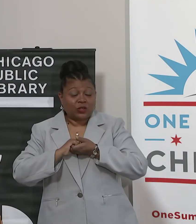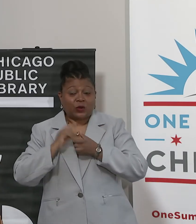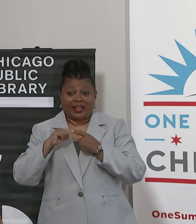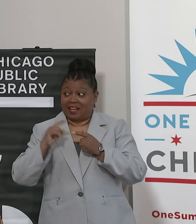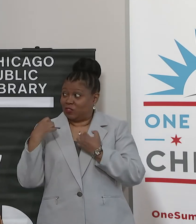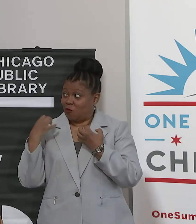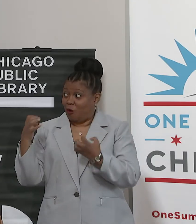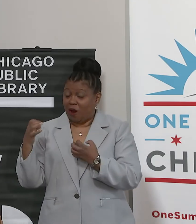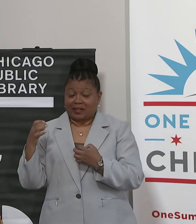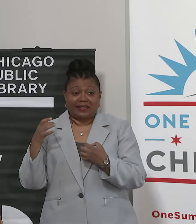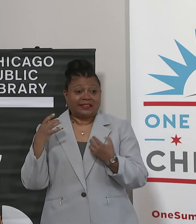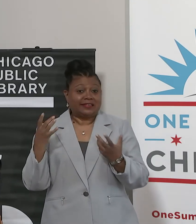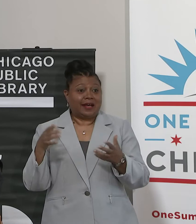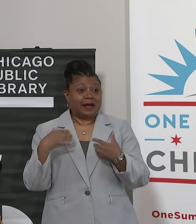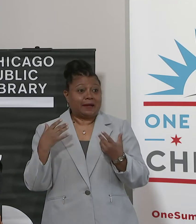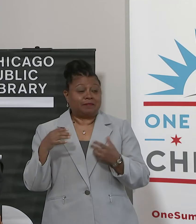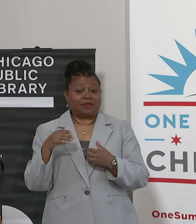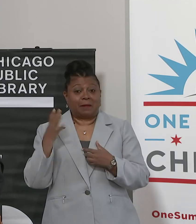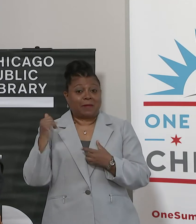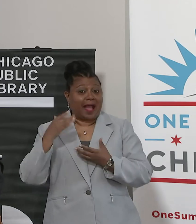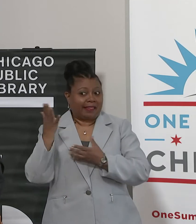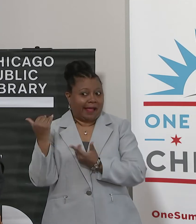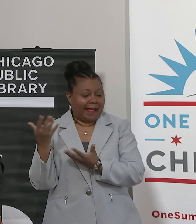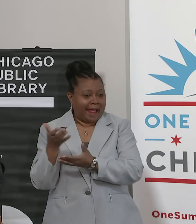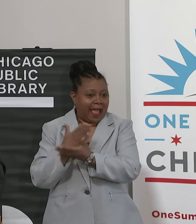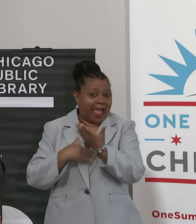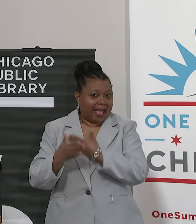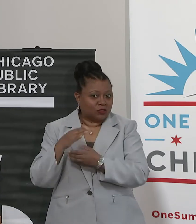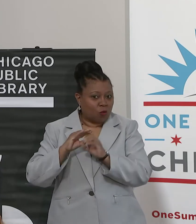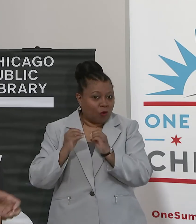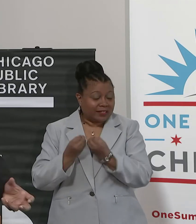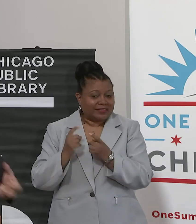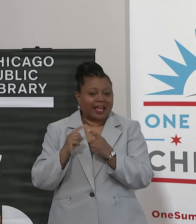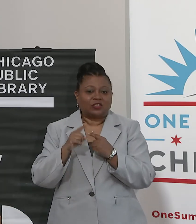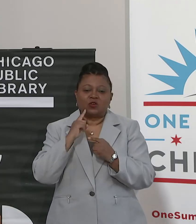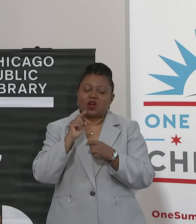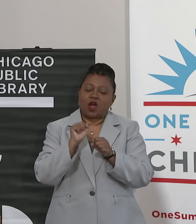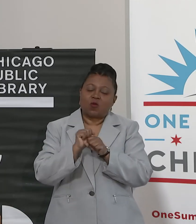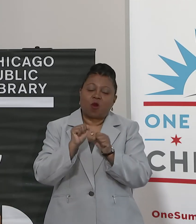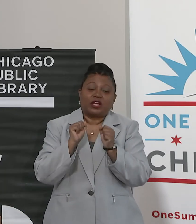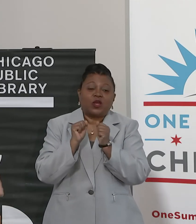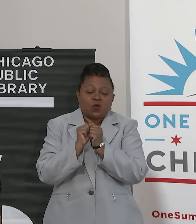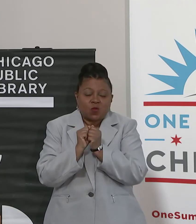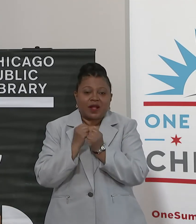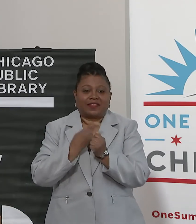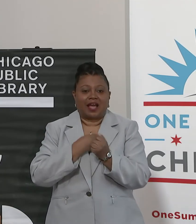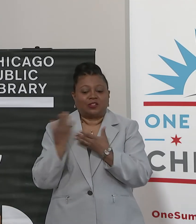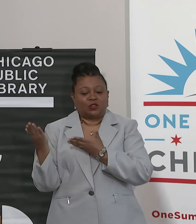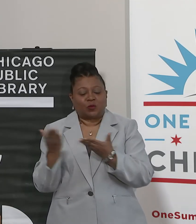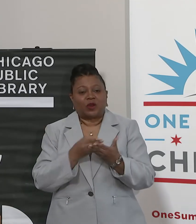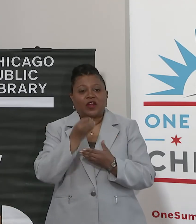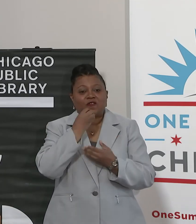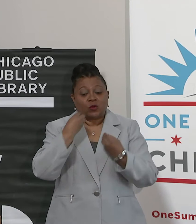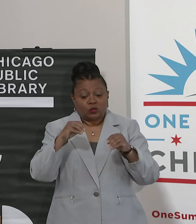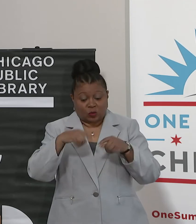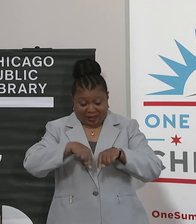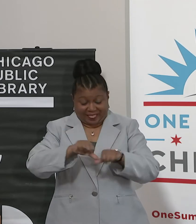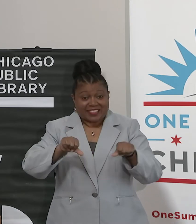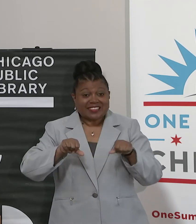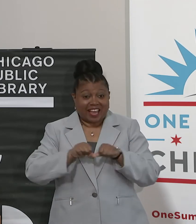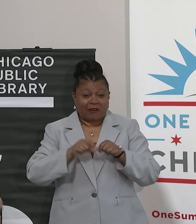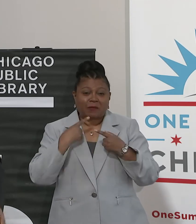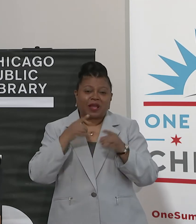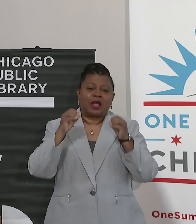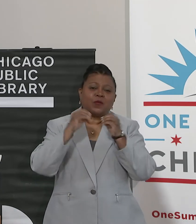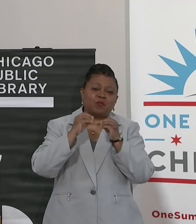in the audience, By the Hands organization, who is working with us to bring a grocery store in the area and bring